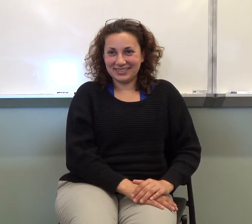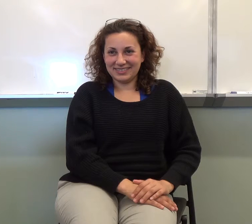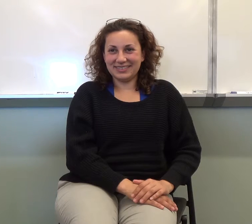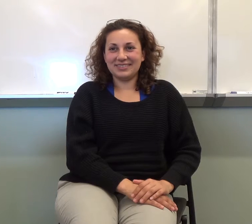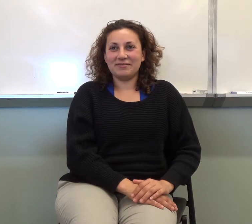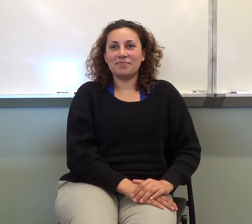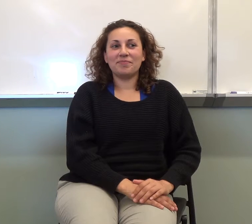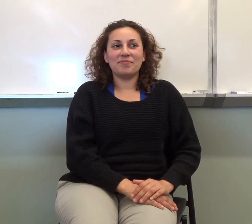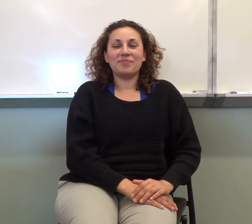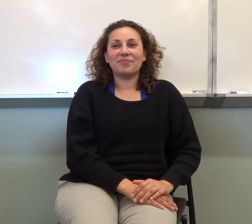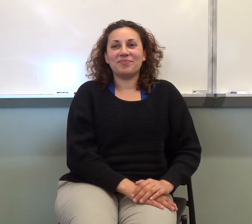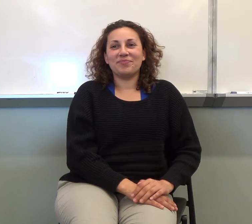and other.